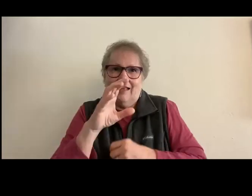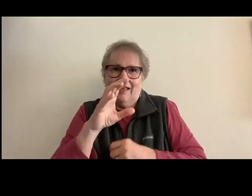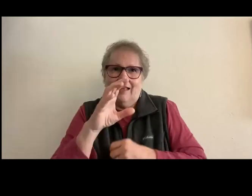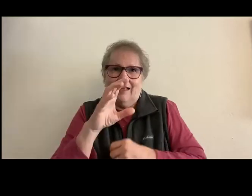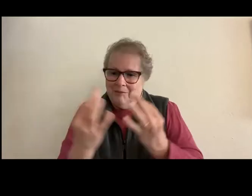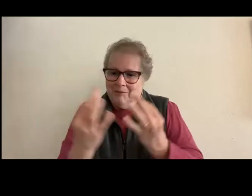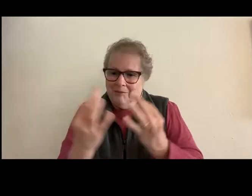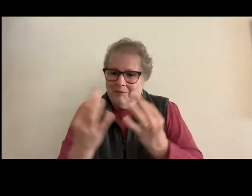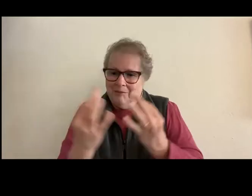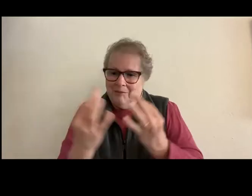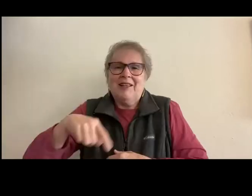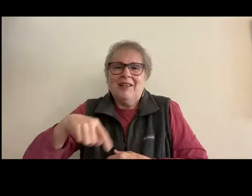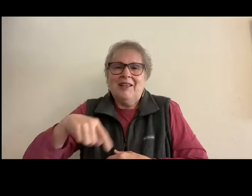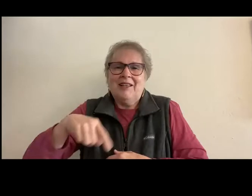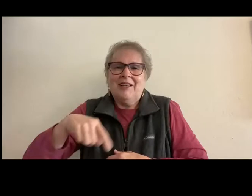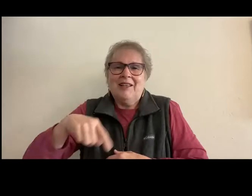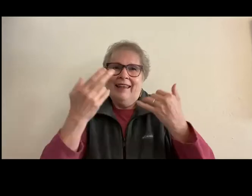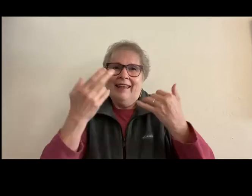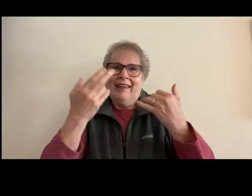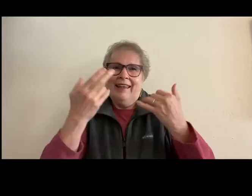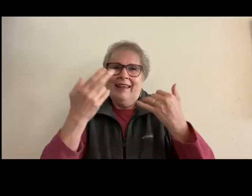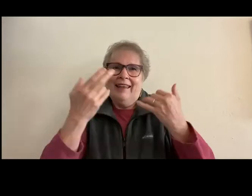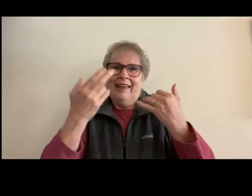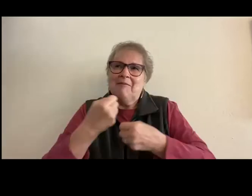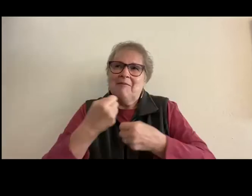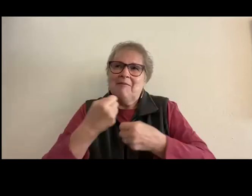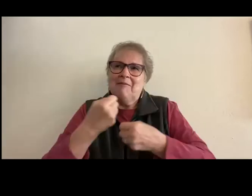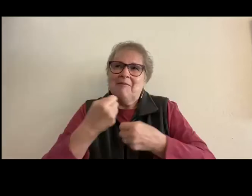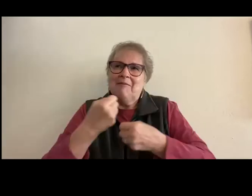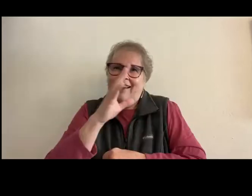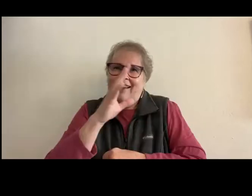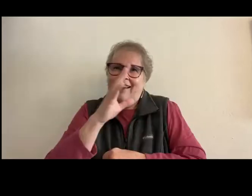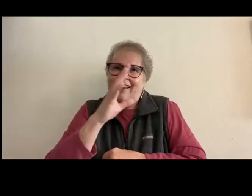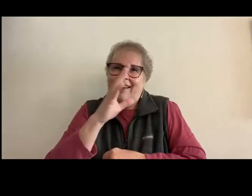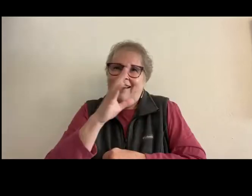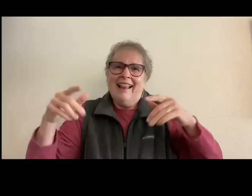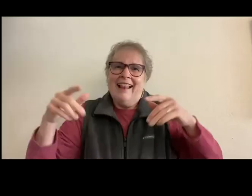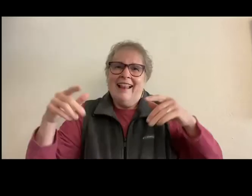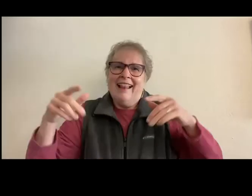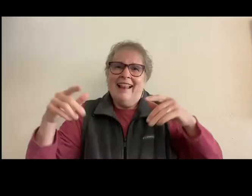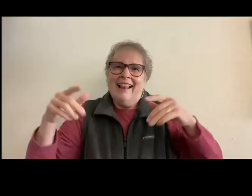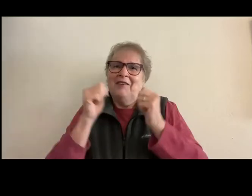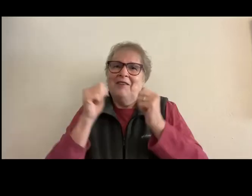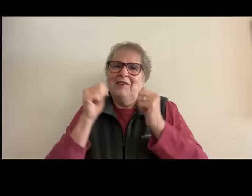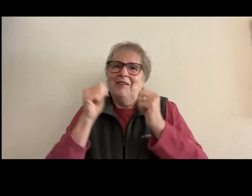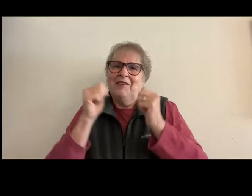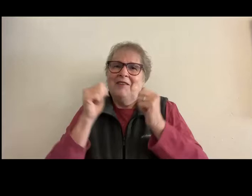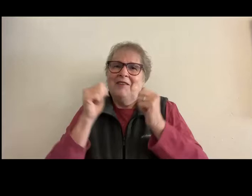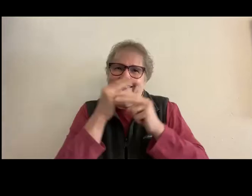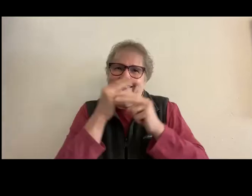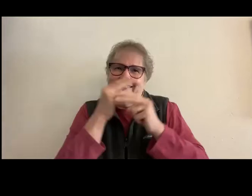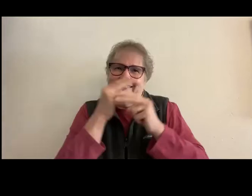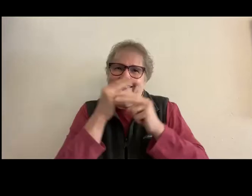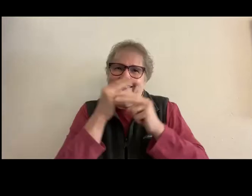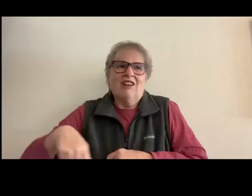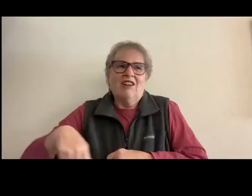Joyce and to the family. And we know now that he's making God and the angels laugh with